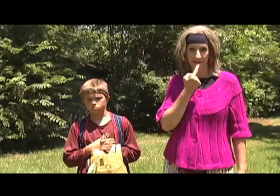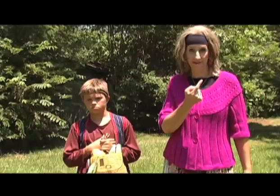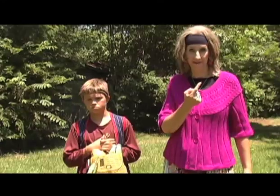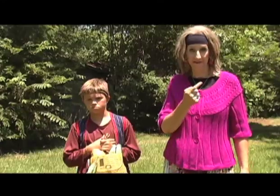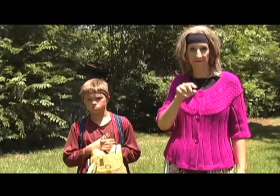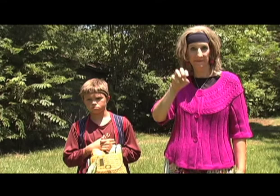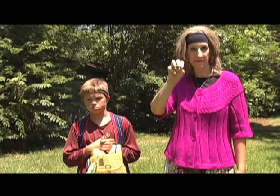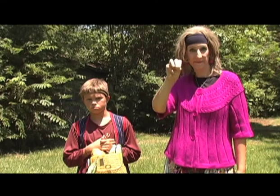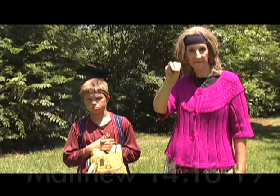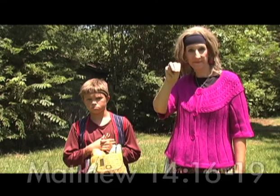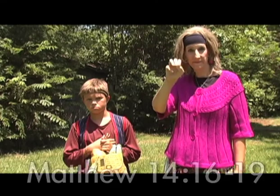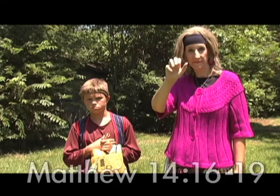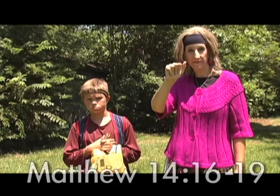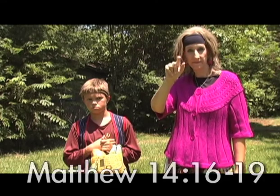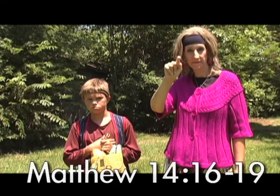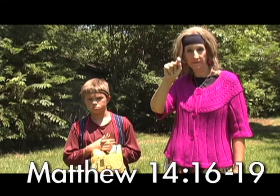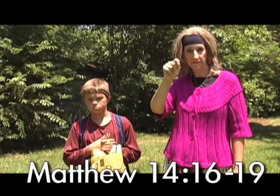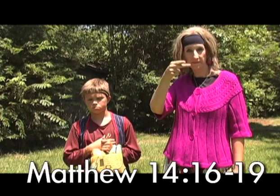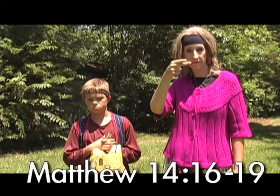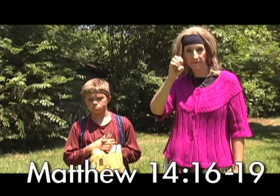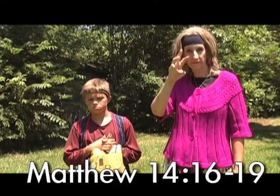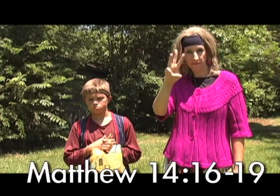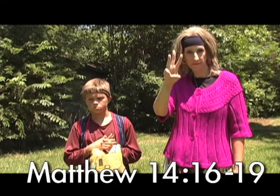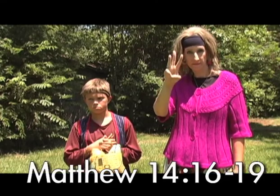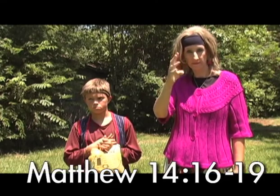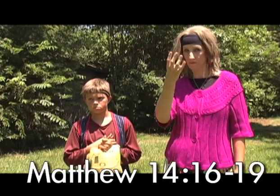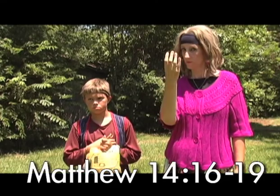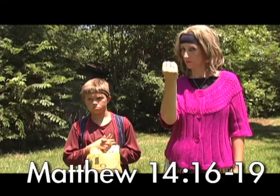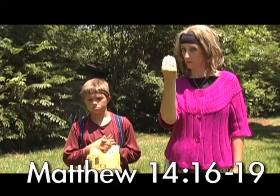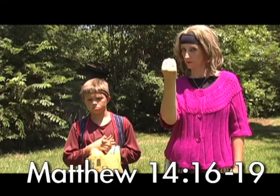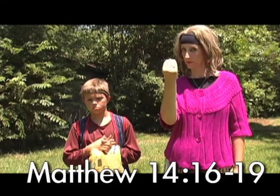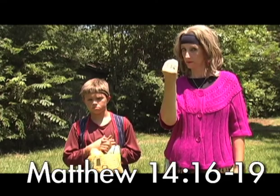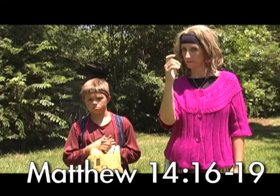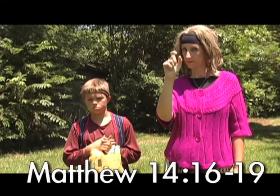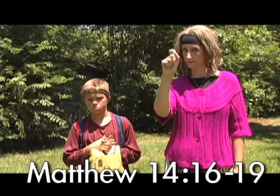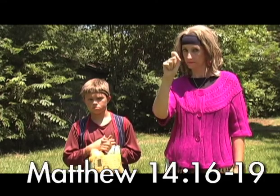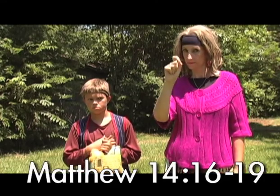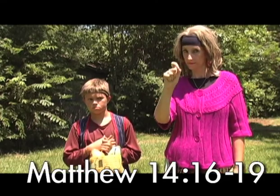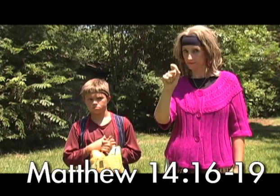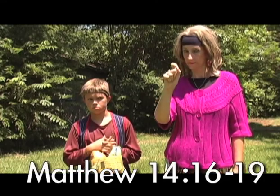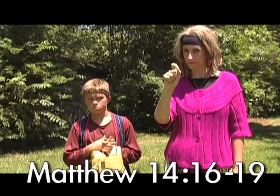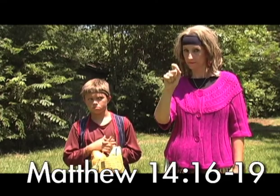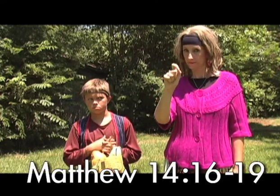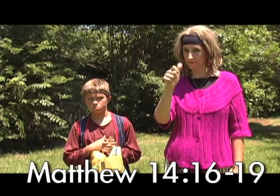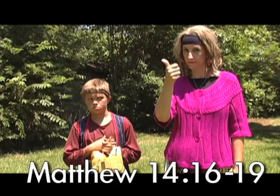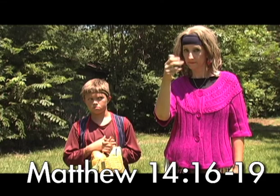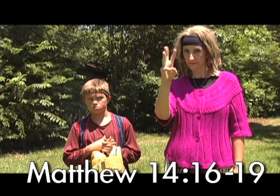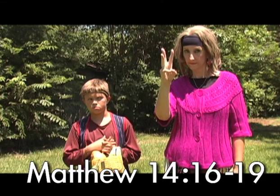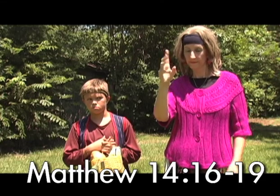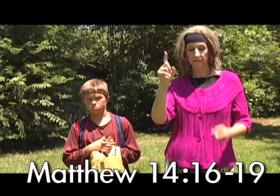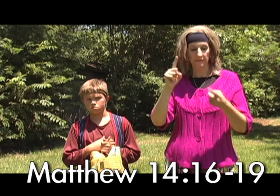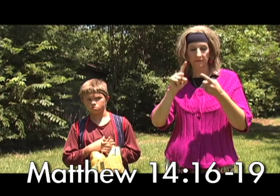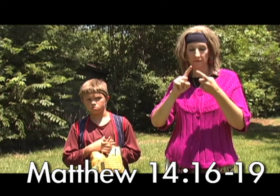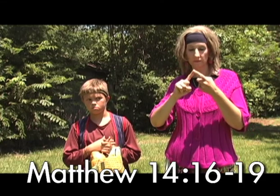Wow, the Bible tells us in Matthew chapter 14, verses 16 to